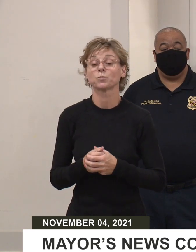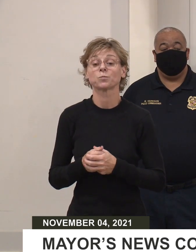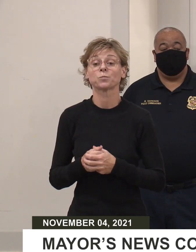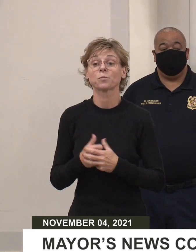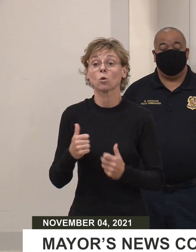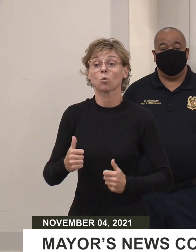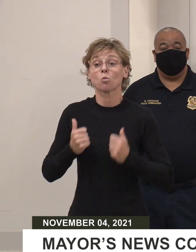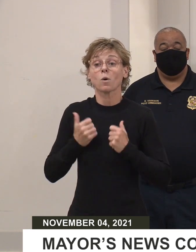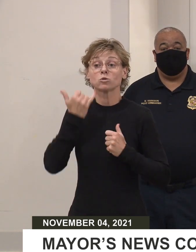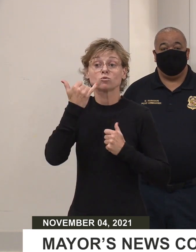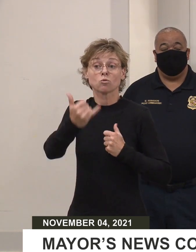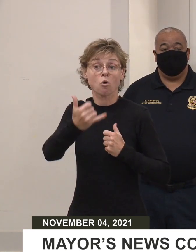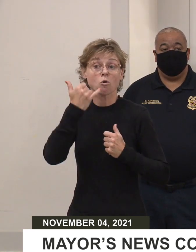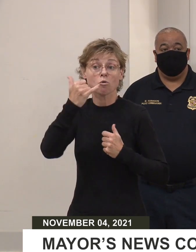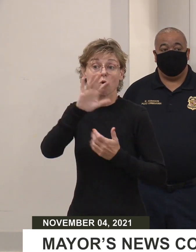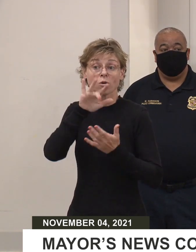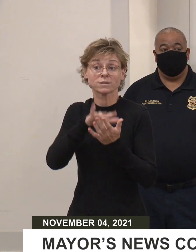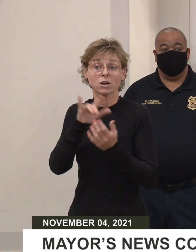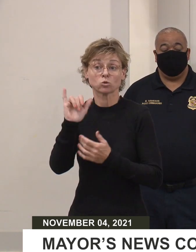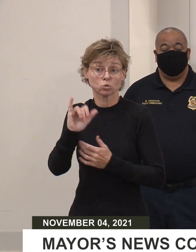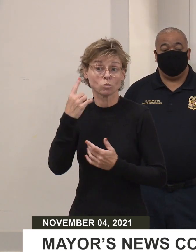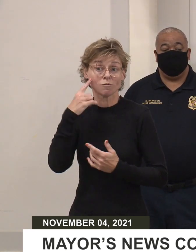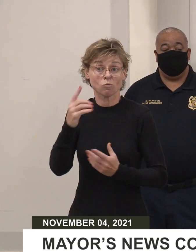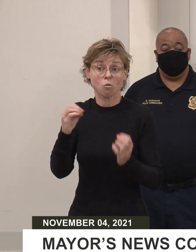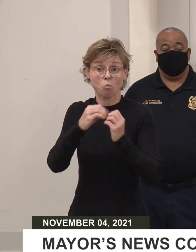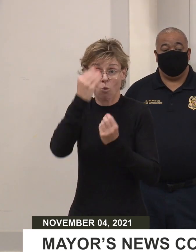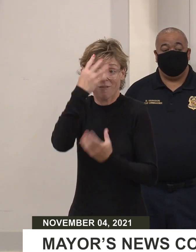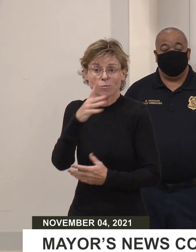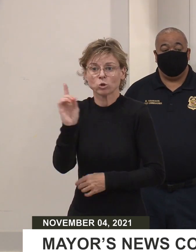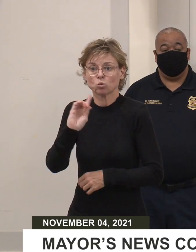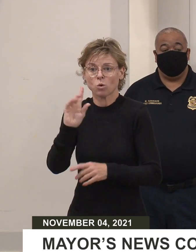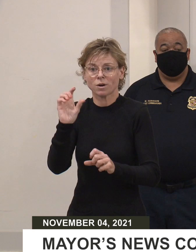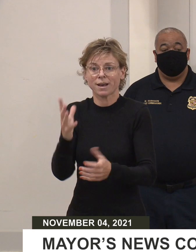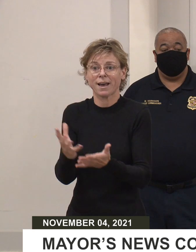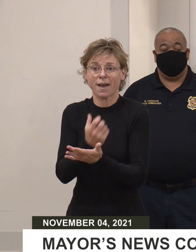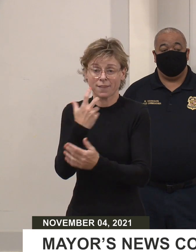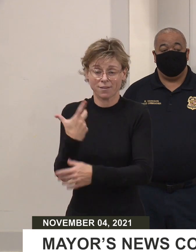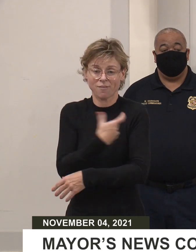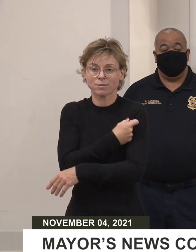call center for additional information on where they can get their family vaccinated at